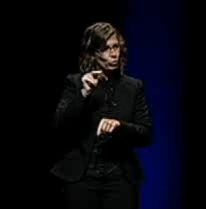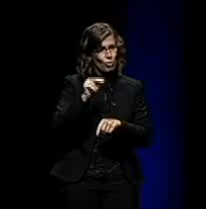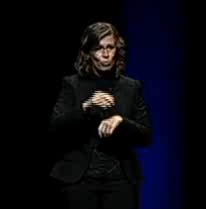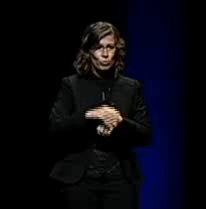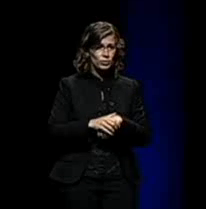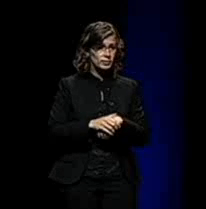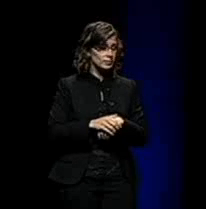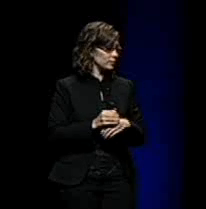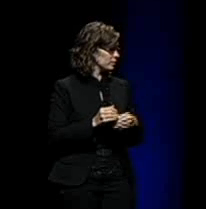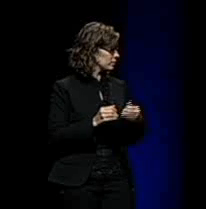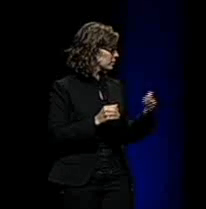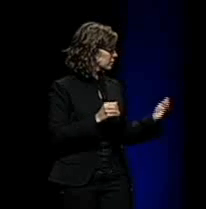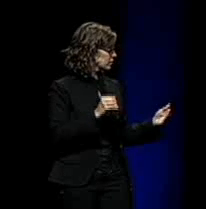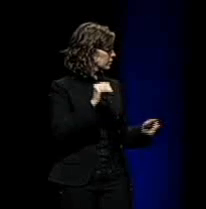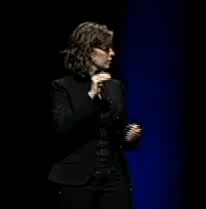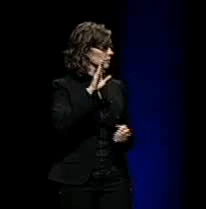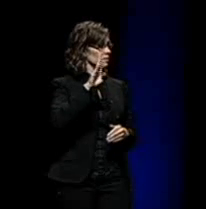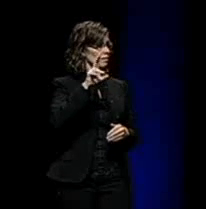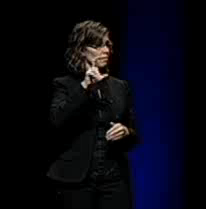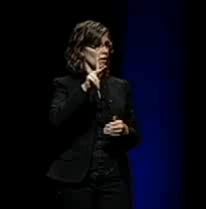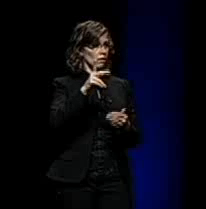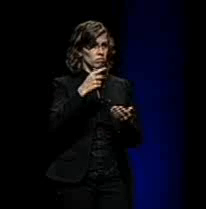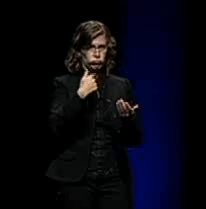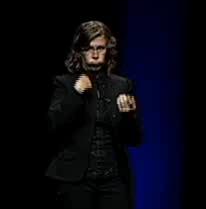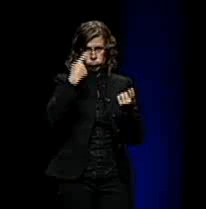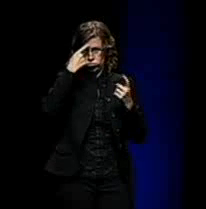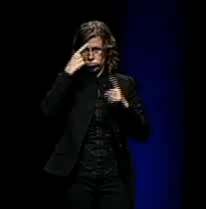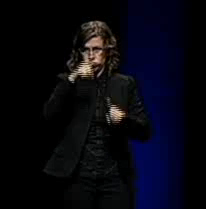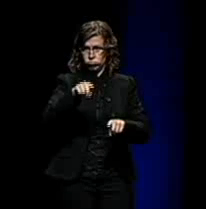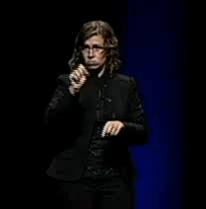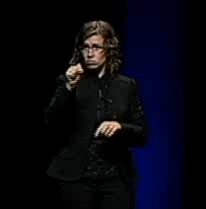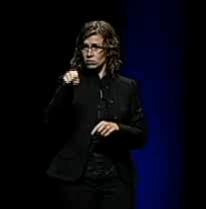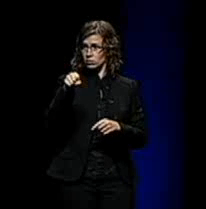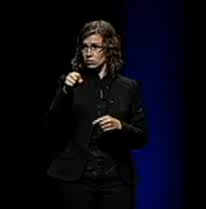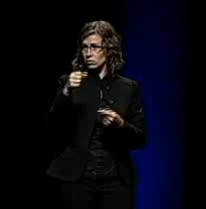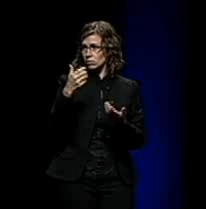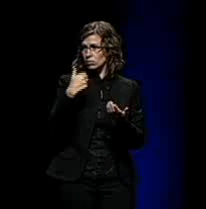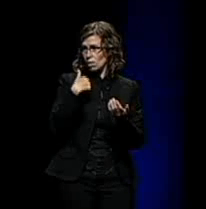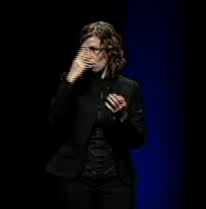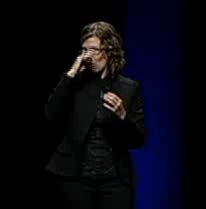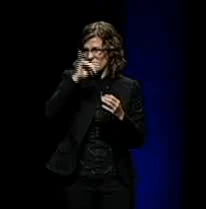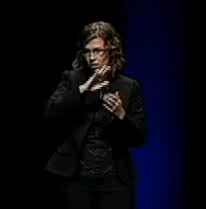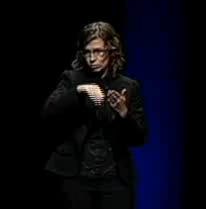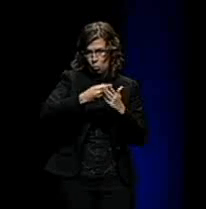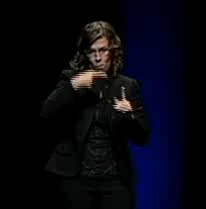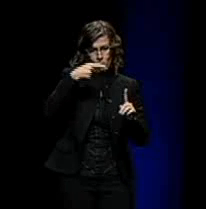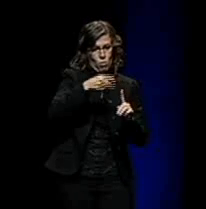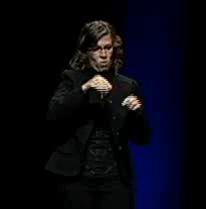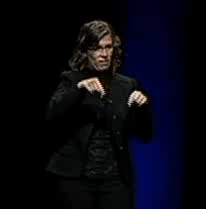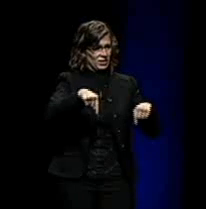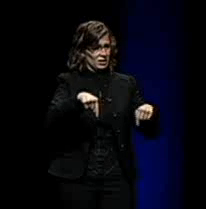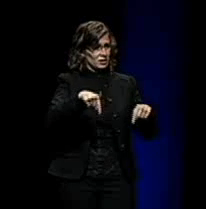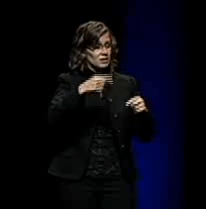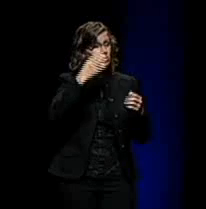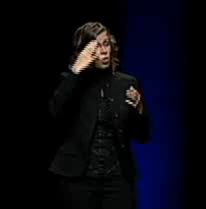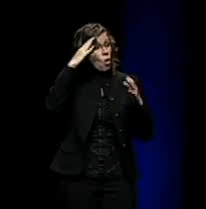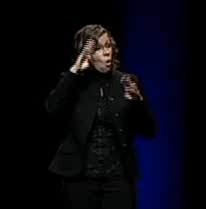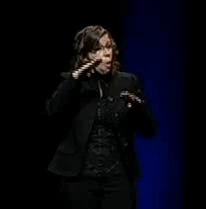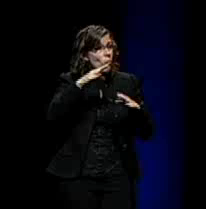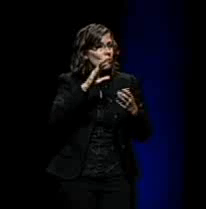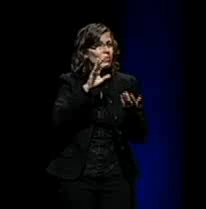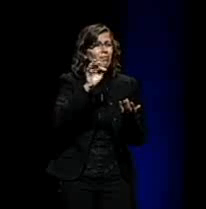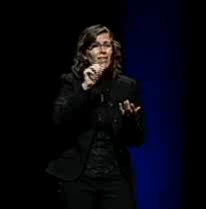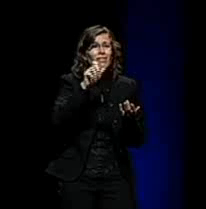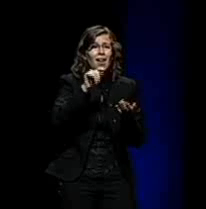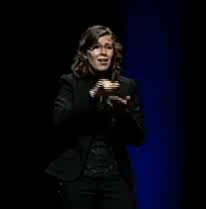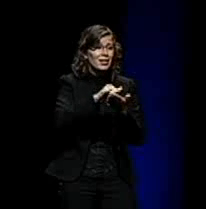I agree. I mean, that's what this is all about, is hopefully the fact that RID is coming